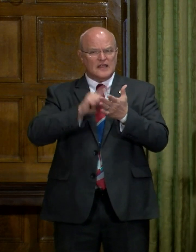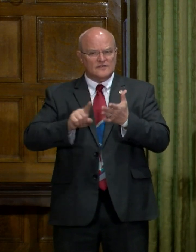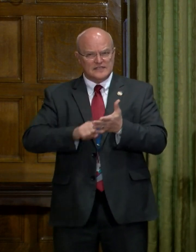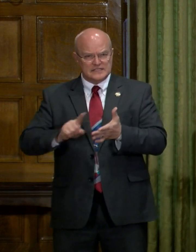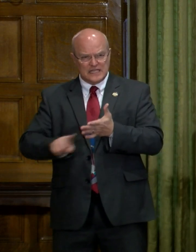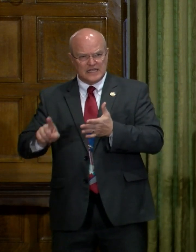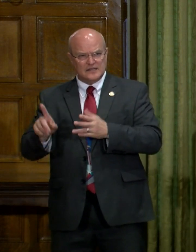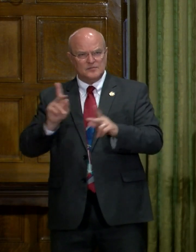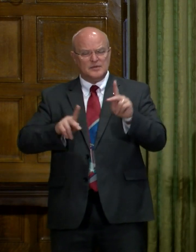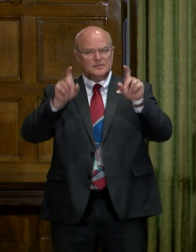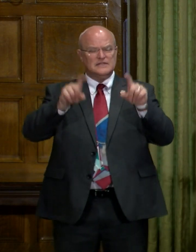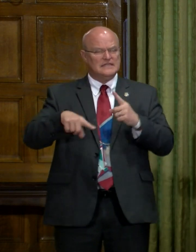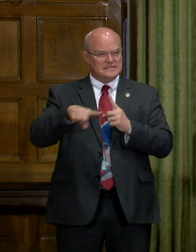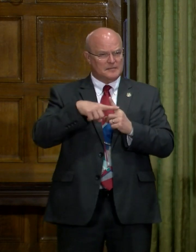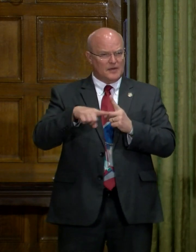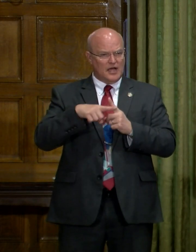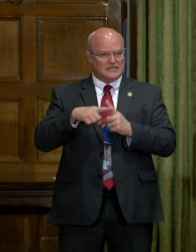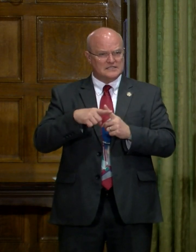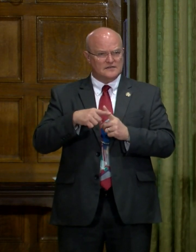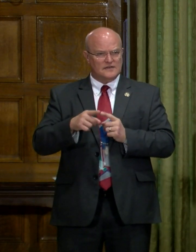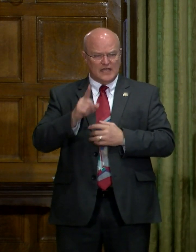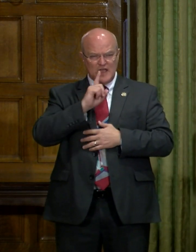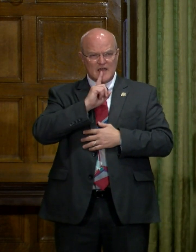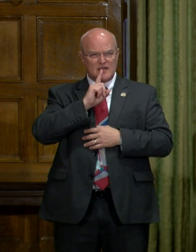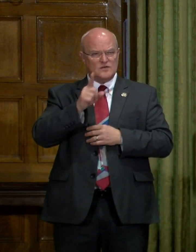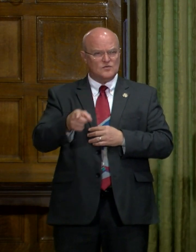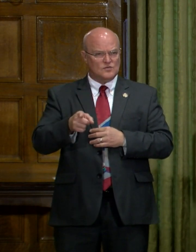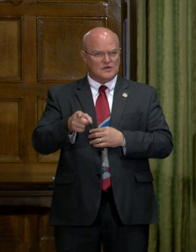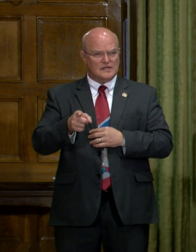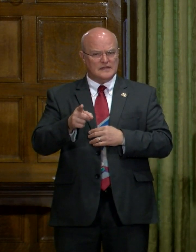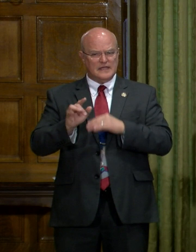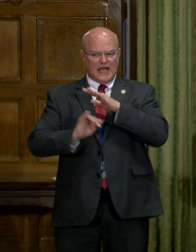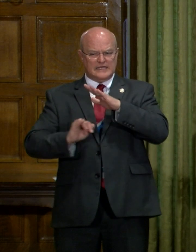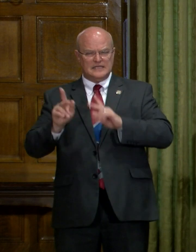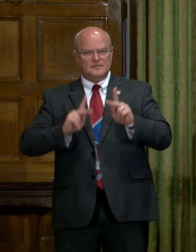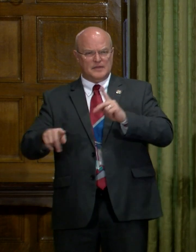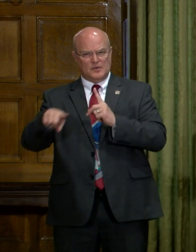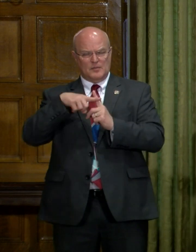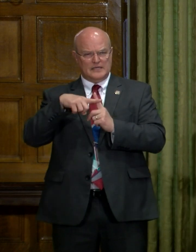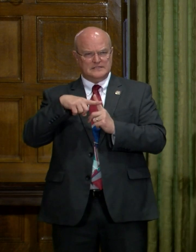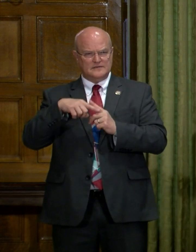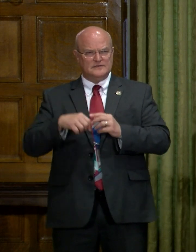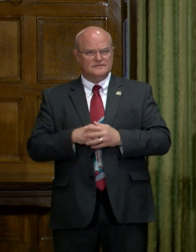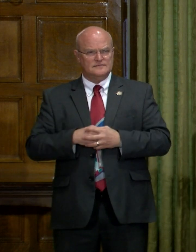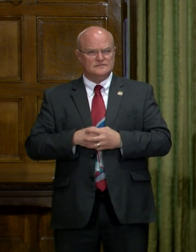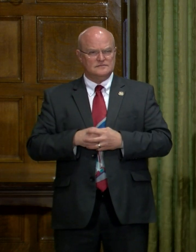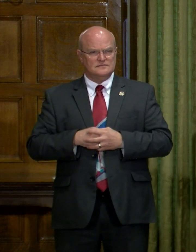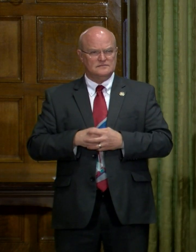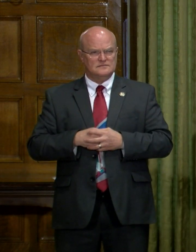investigations of everybody who's tested positive and just like really isolate people who are positive?